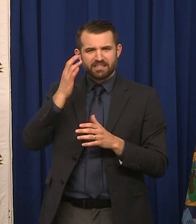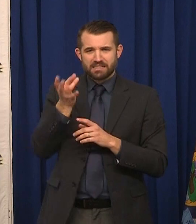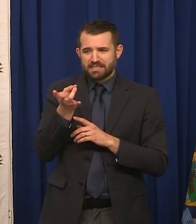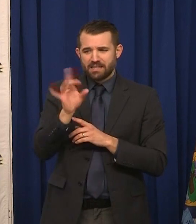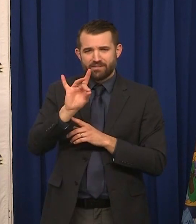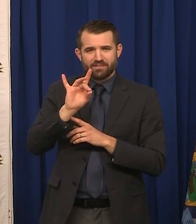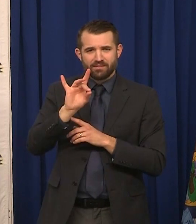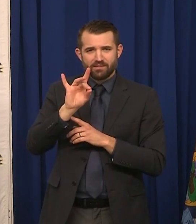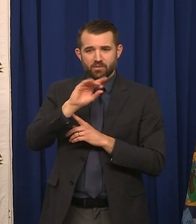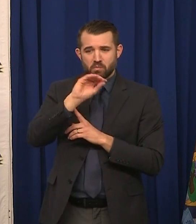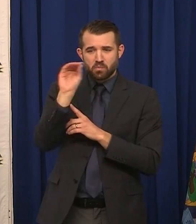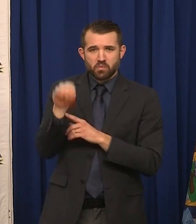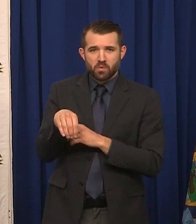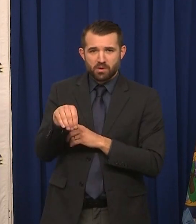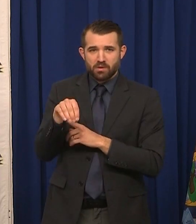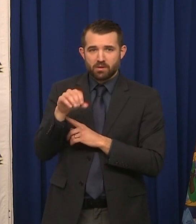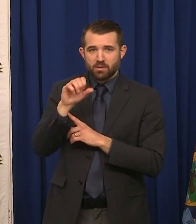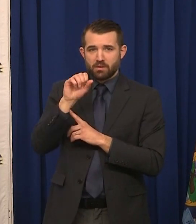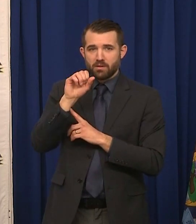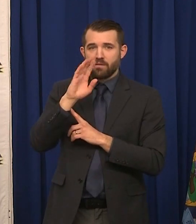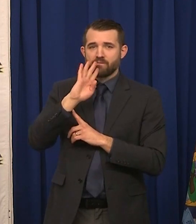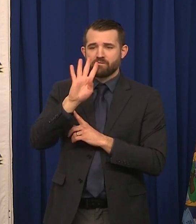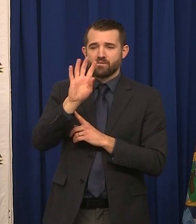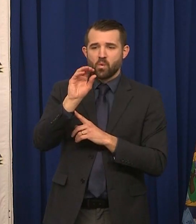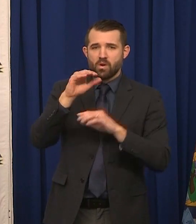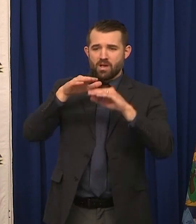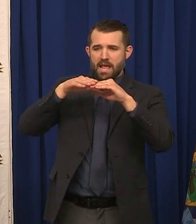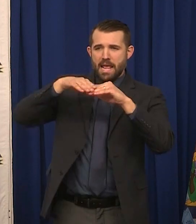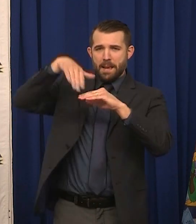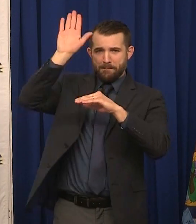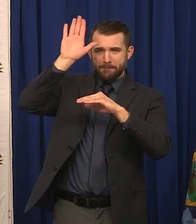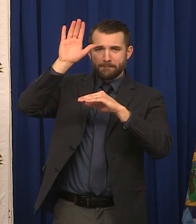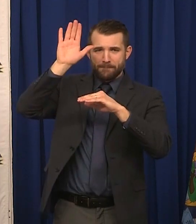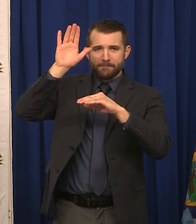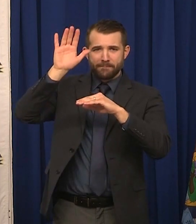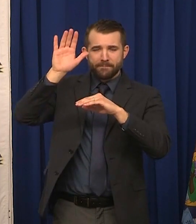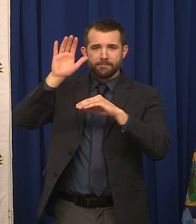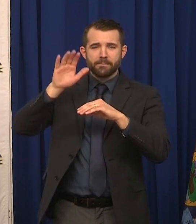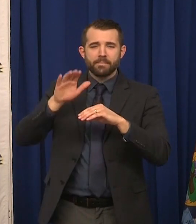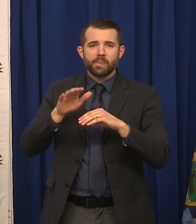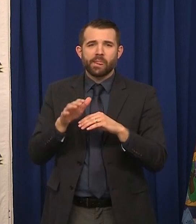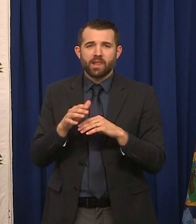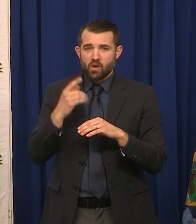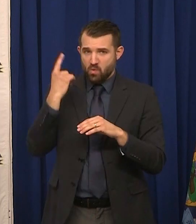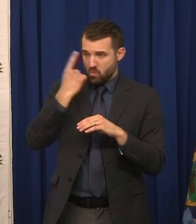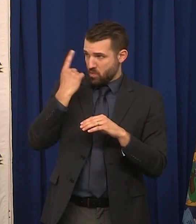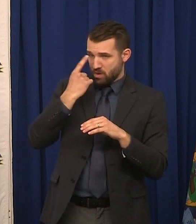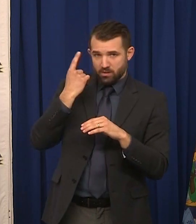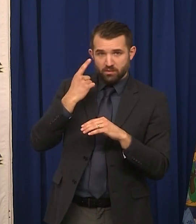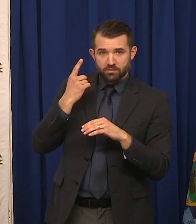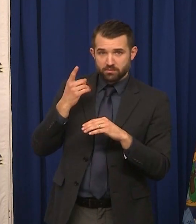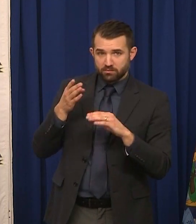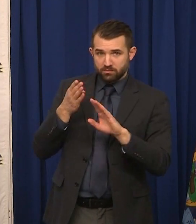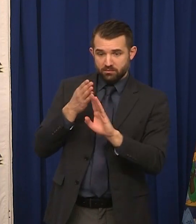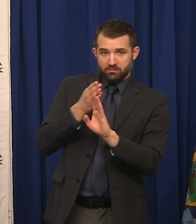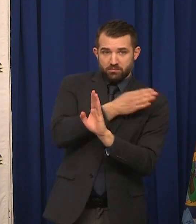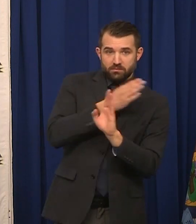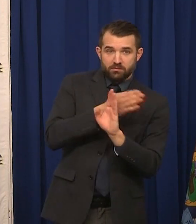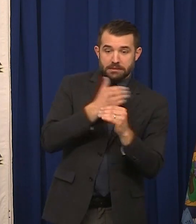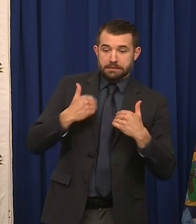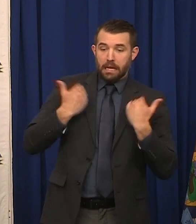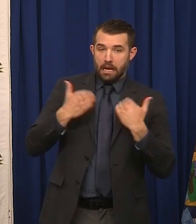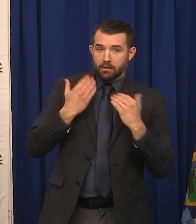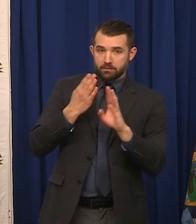40. And looking at the recoveries and how everything's going, is there any sort of relevance to, younger kids or younger